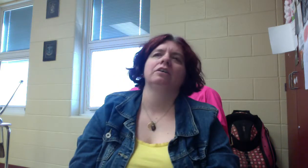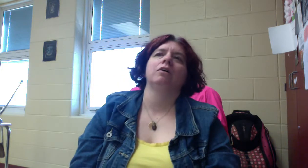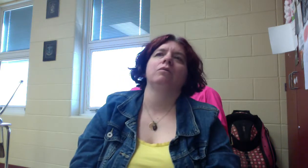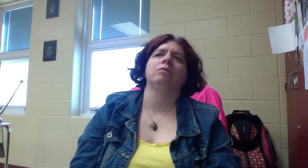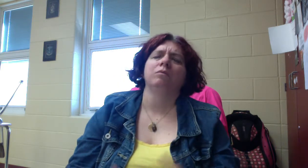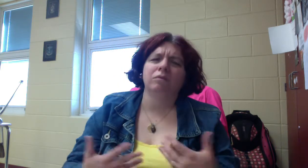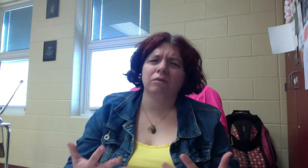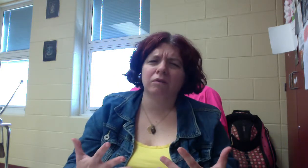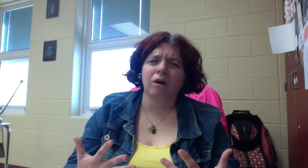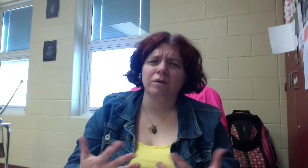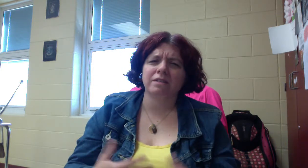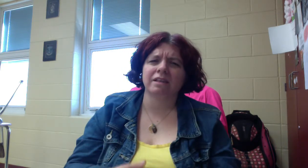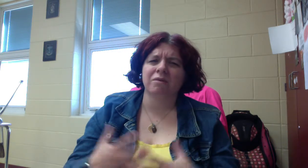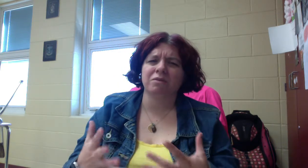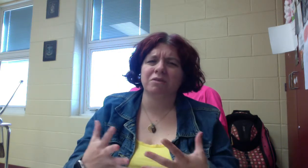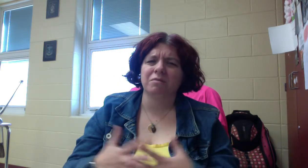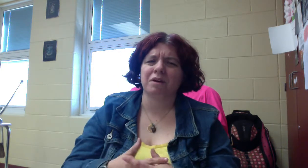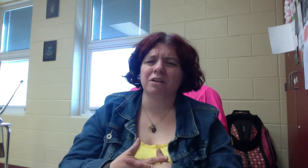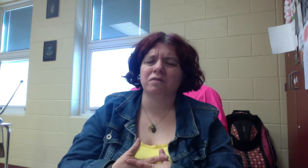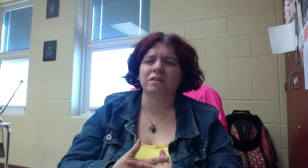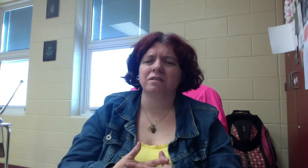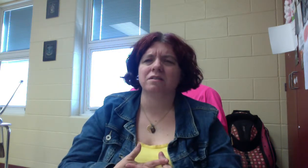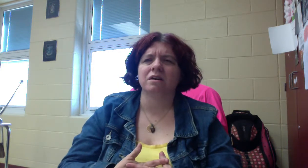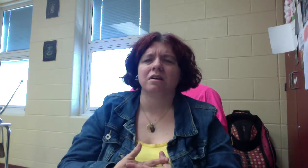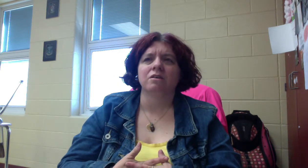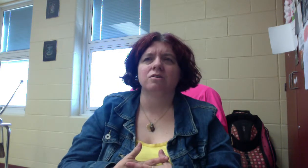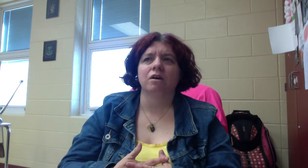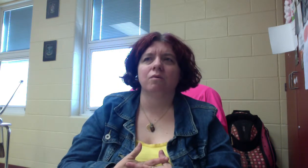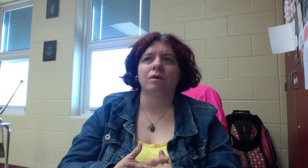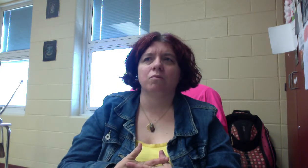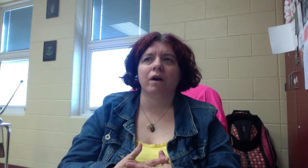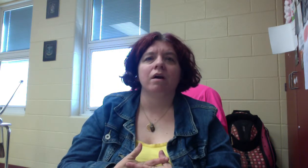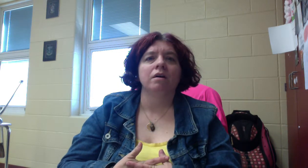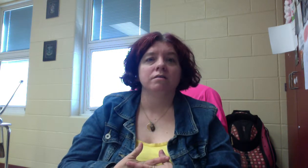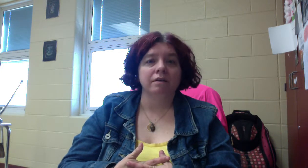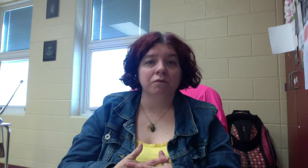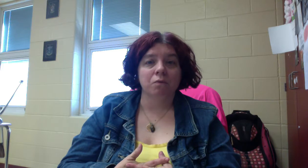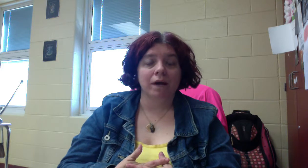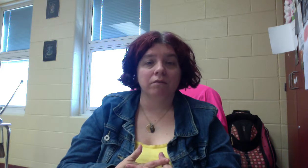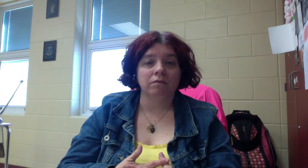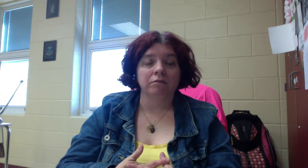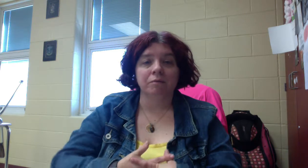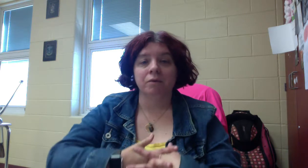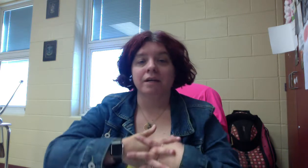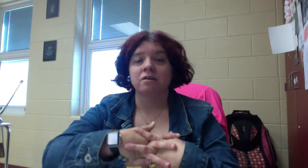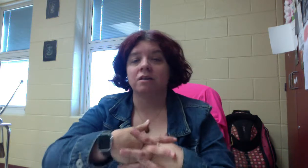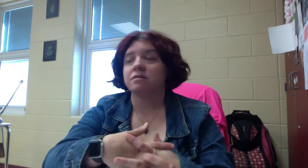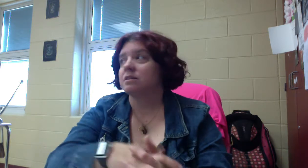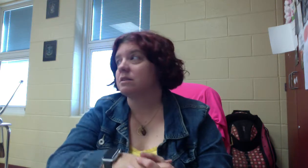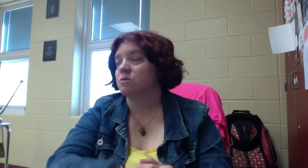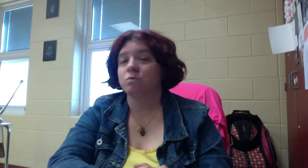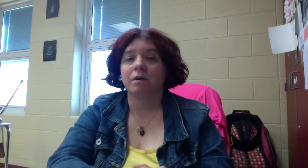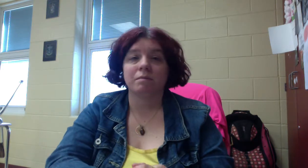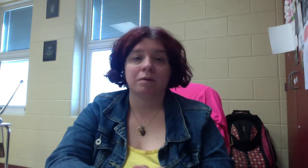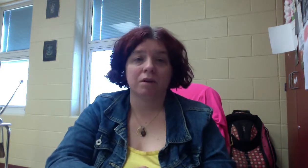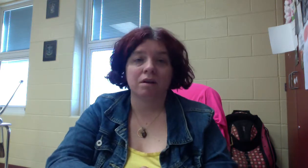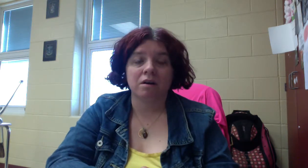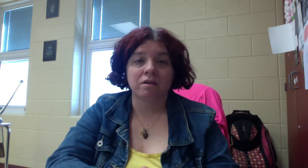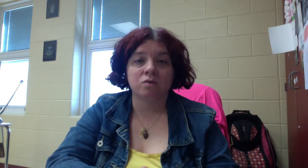So always think that with your WH faces. So we have where. Sign for when. Remember when I taught this, I said this was probably one of the hardest